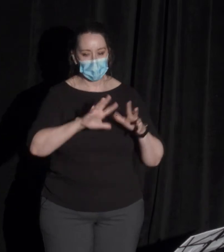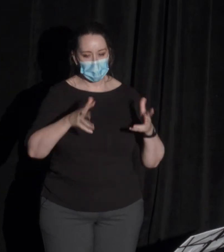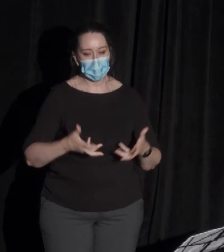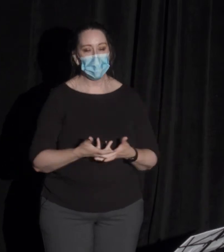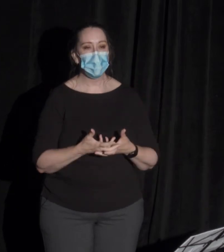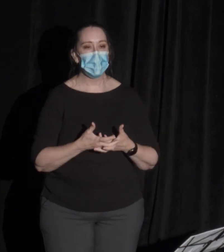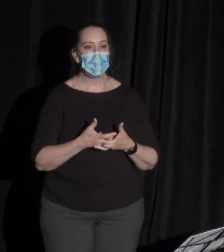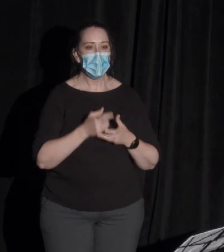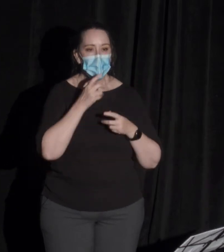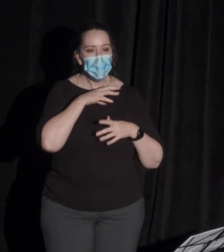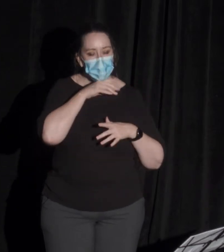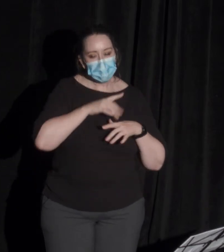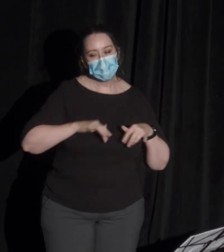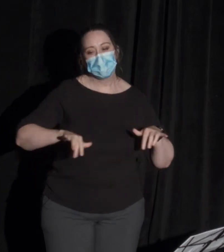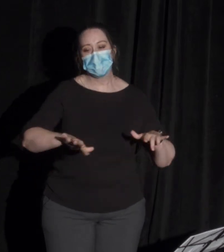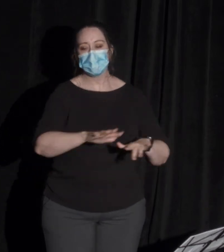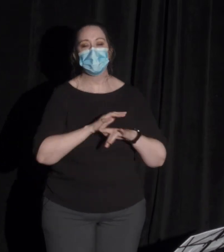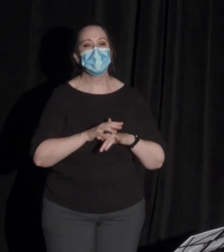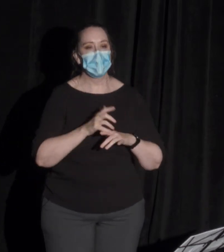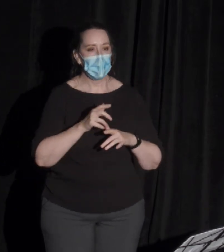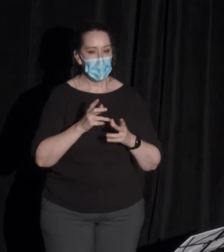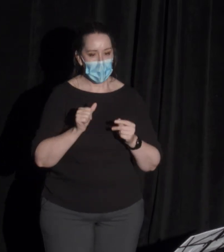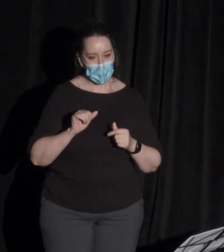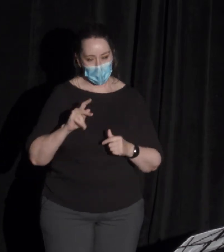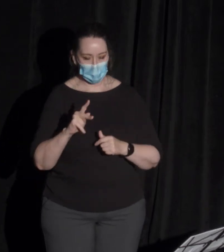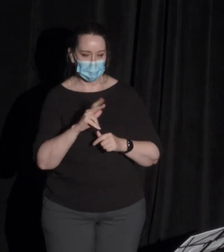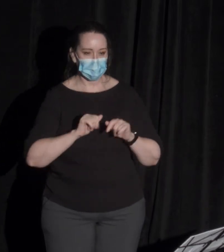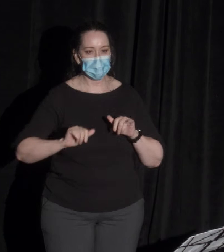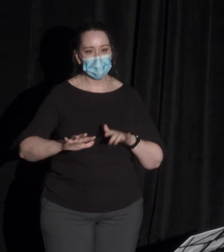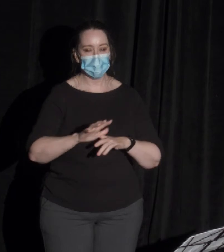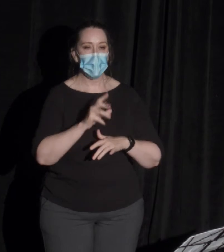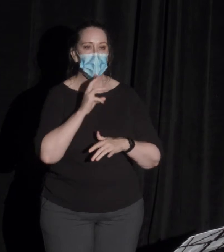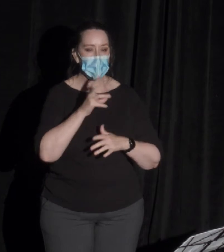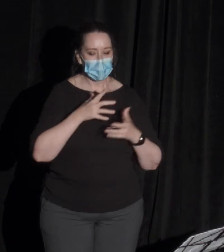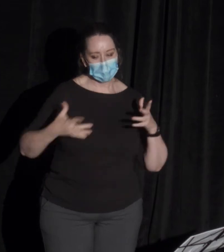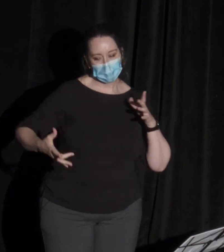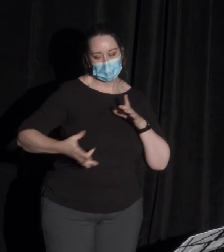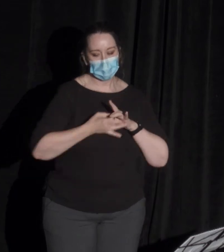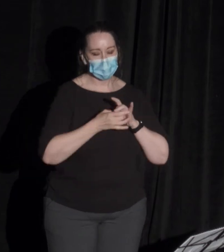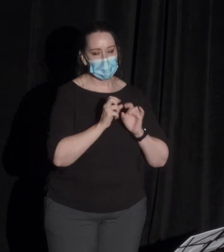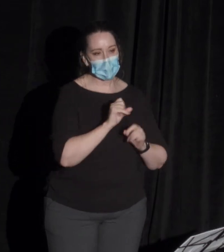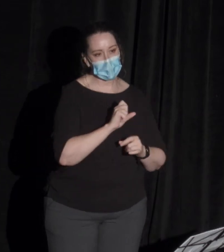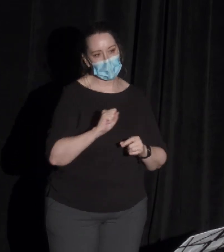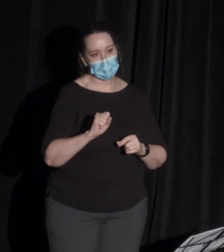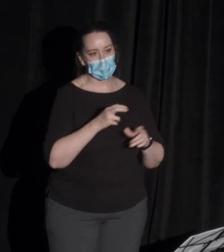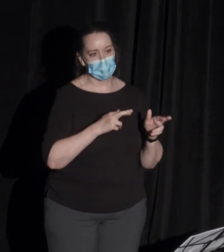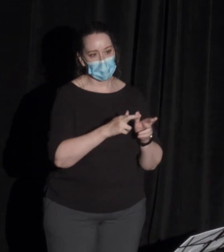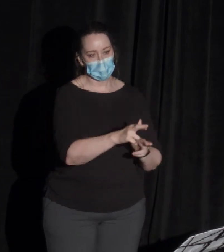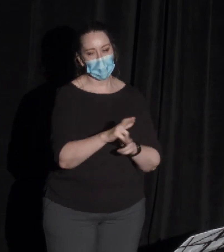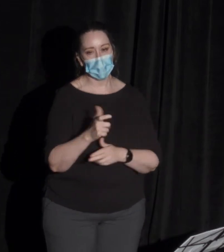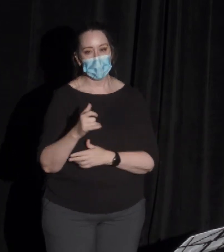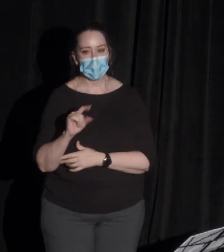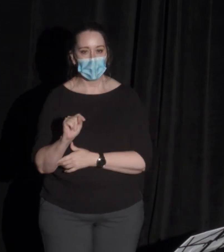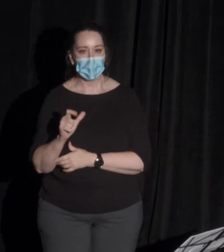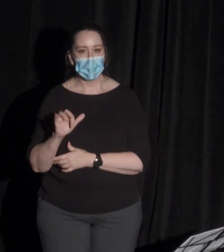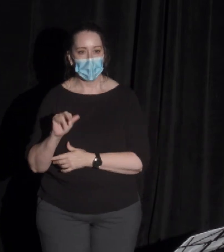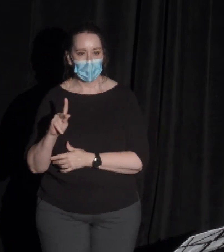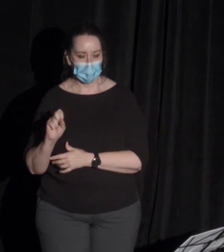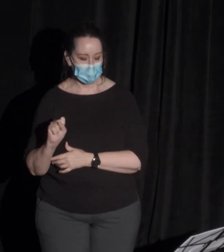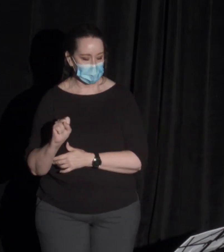oak savanna, and prairie, with waterways connecting the Mississippi River and Great Lakes. Whereas the City of Chicago acknowledges